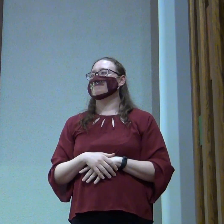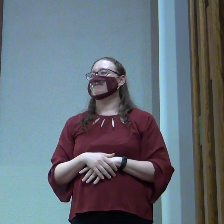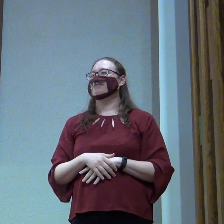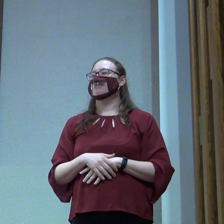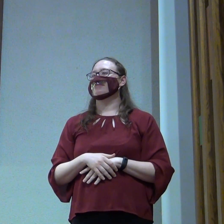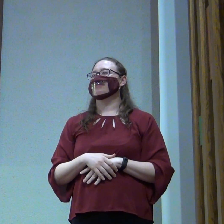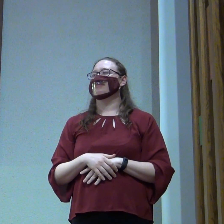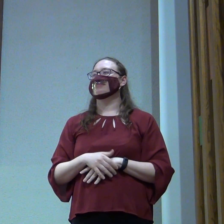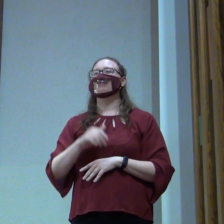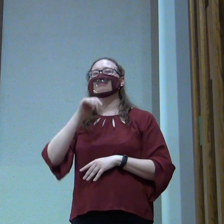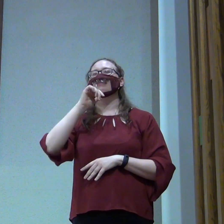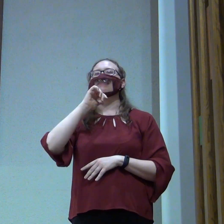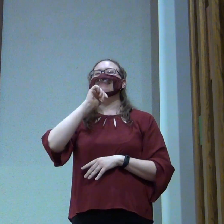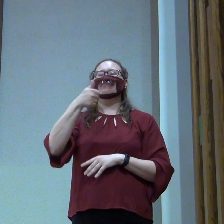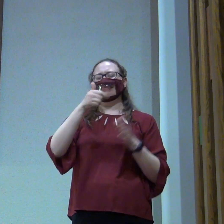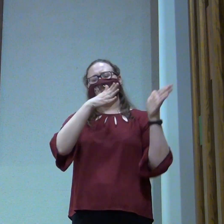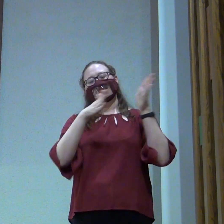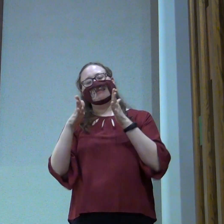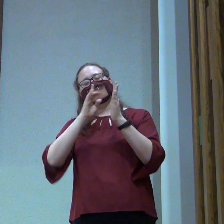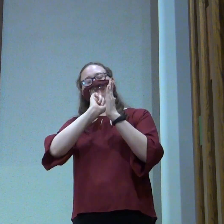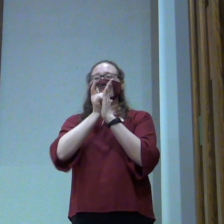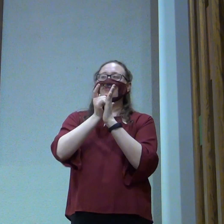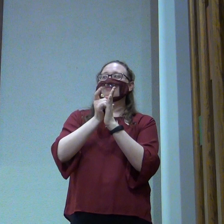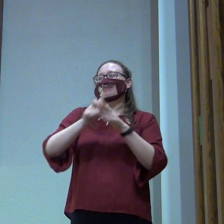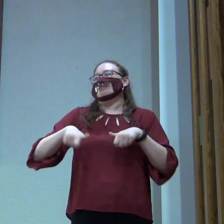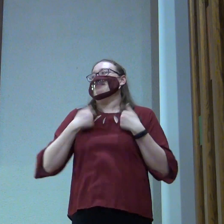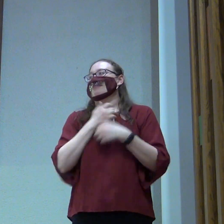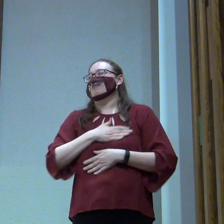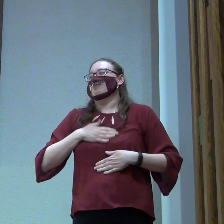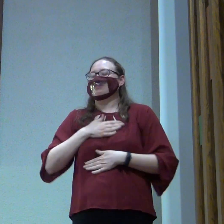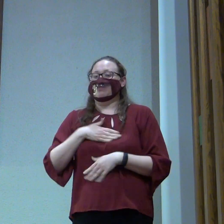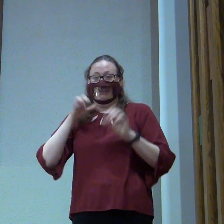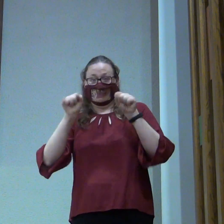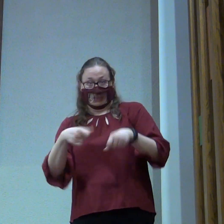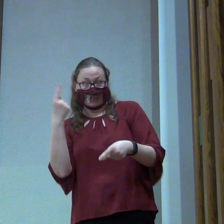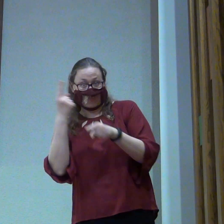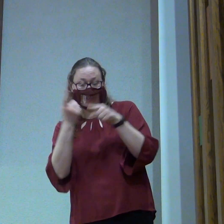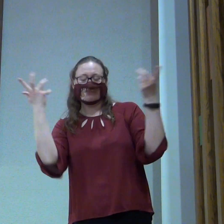It's these unscripted moments that make life worth living, right?